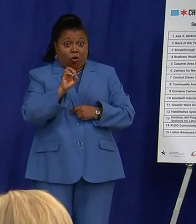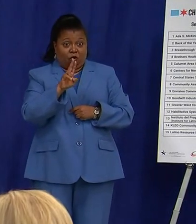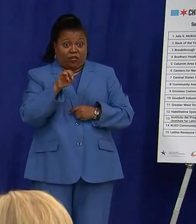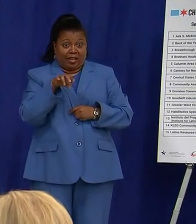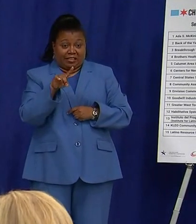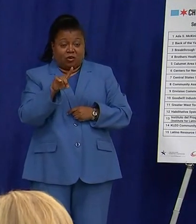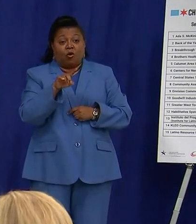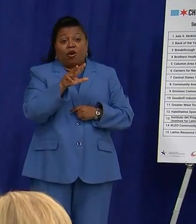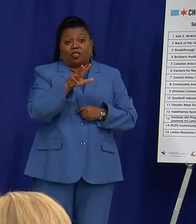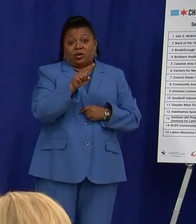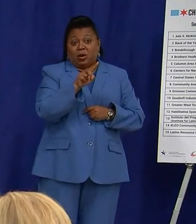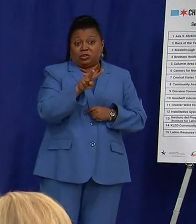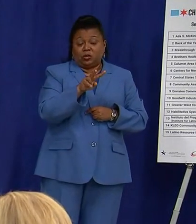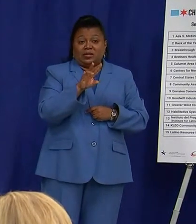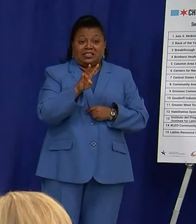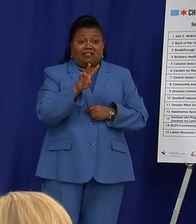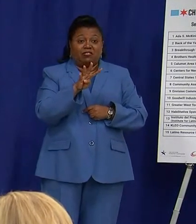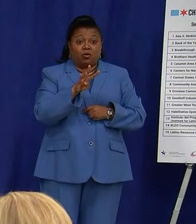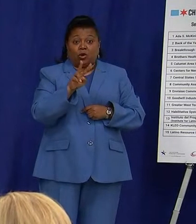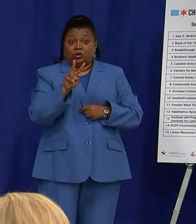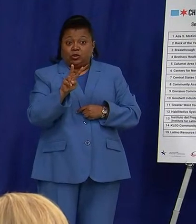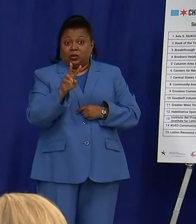312-74-COVID or